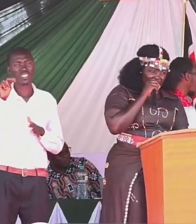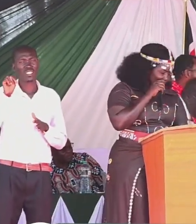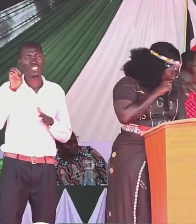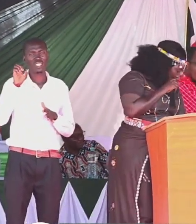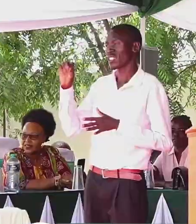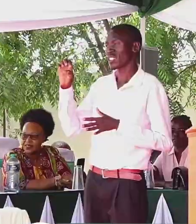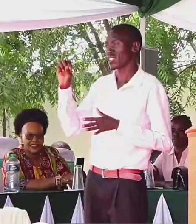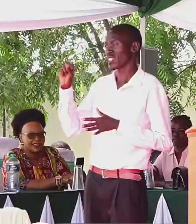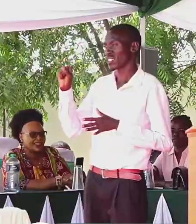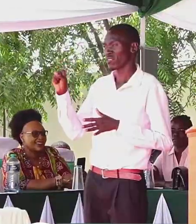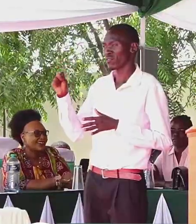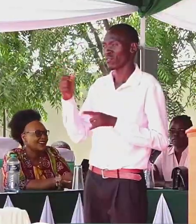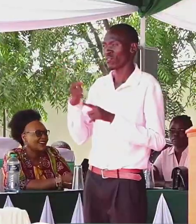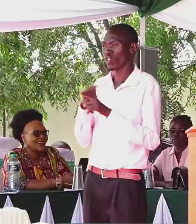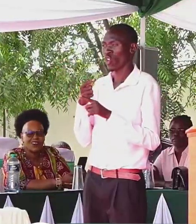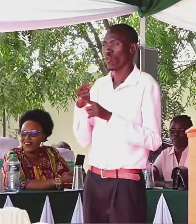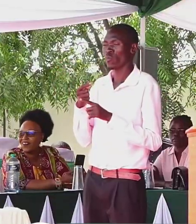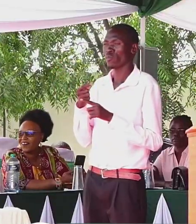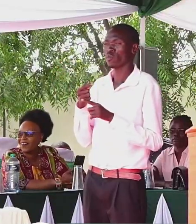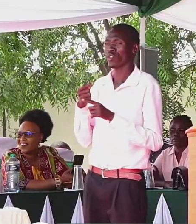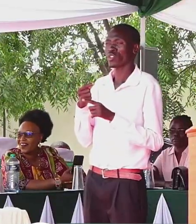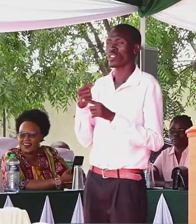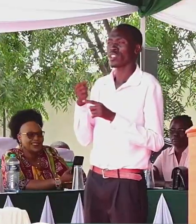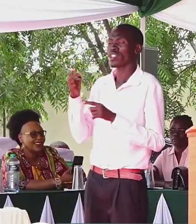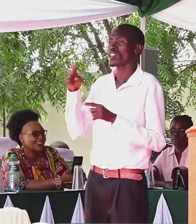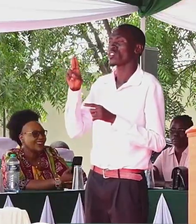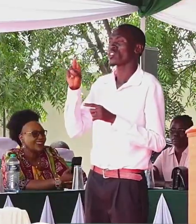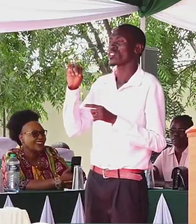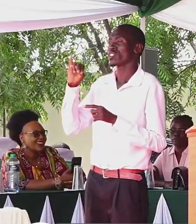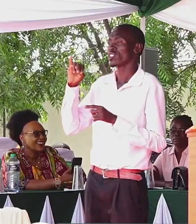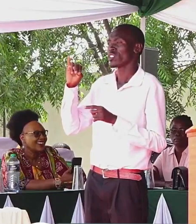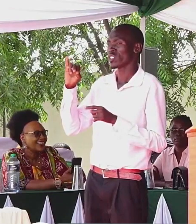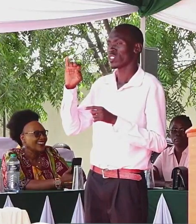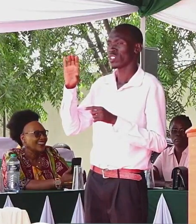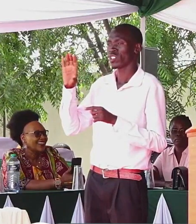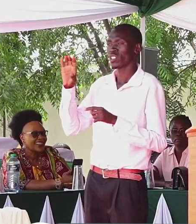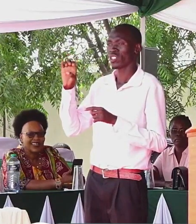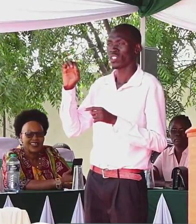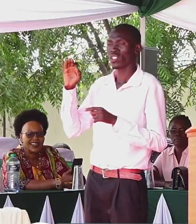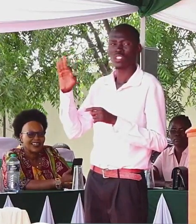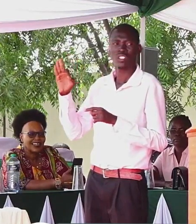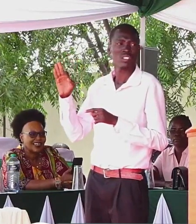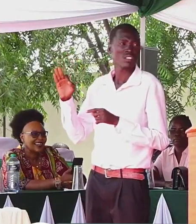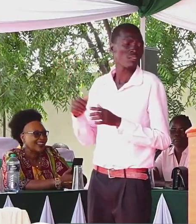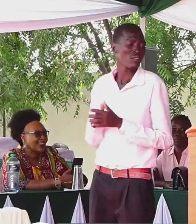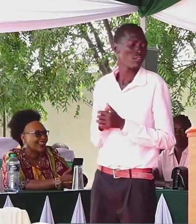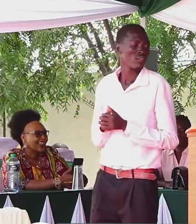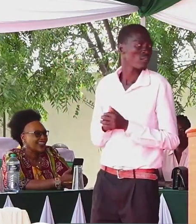UNICEF. Agnes is here, sasa tutavalishwa mara mbili.